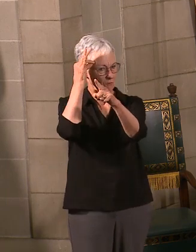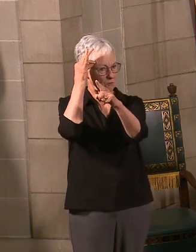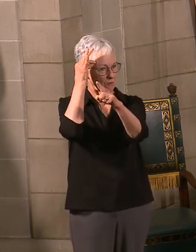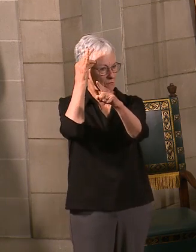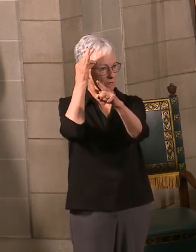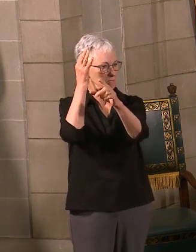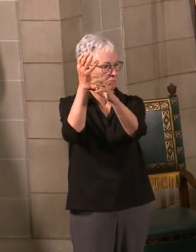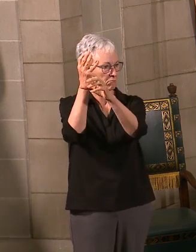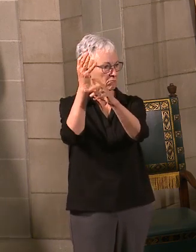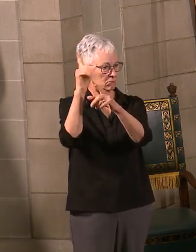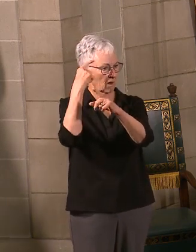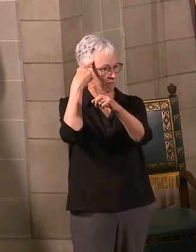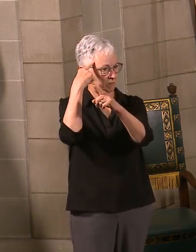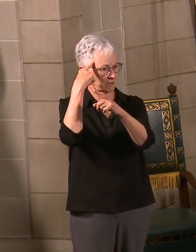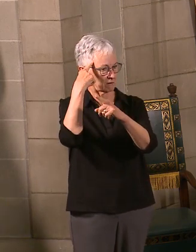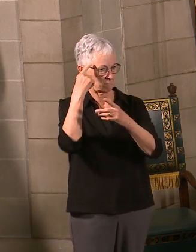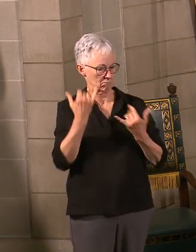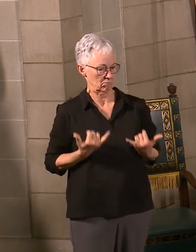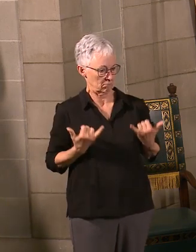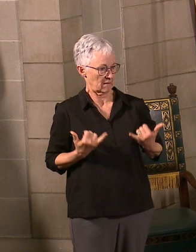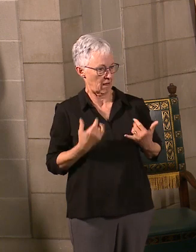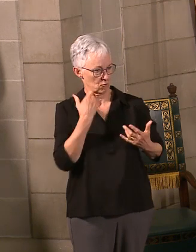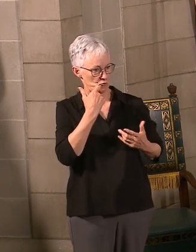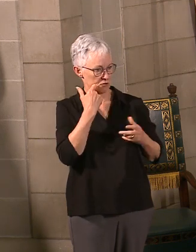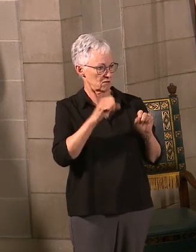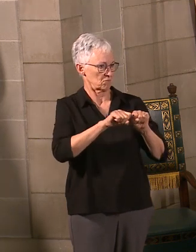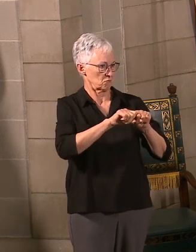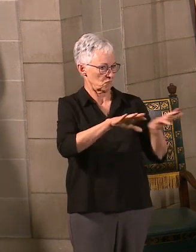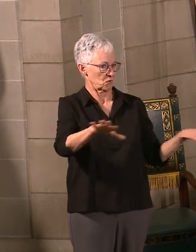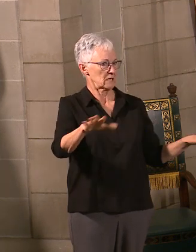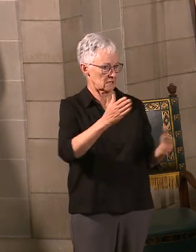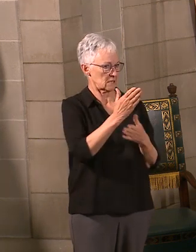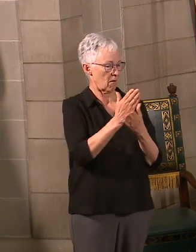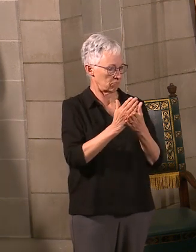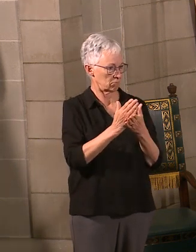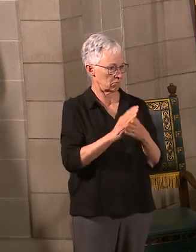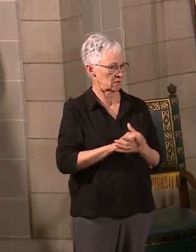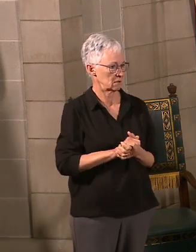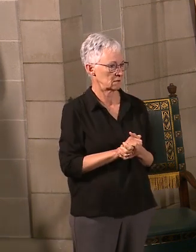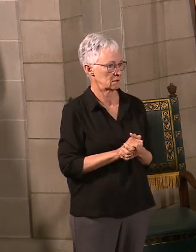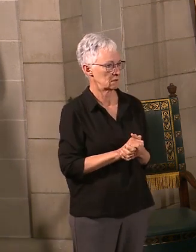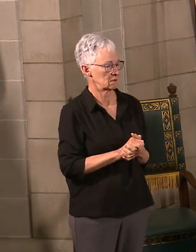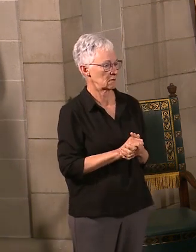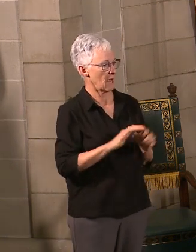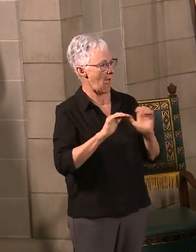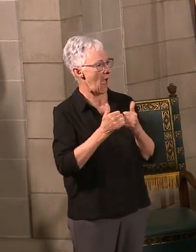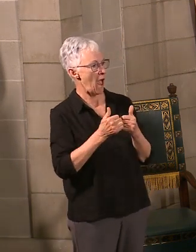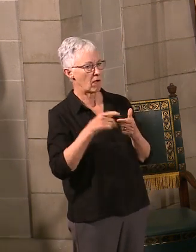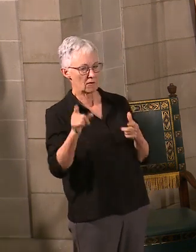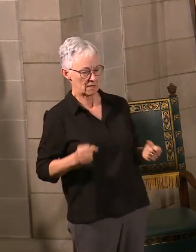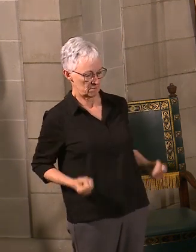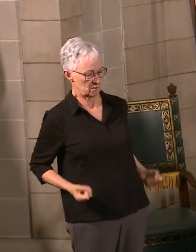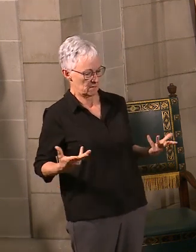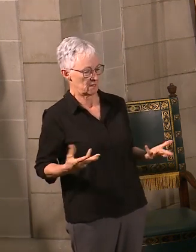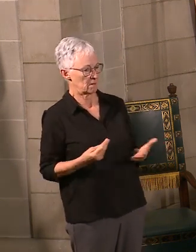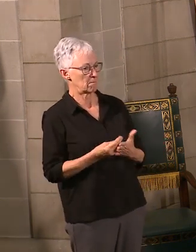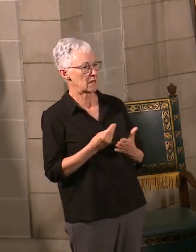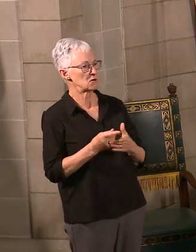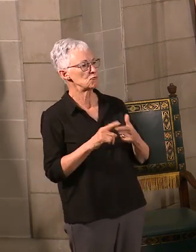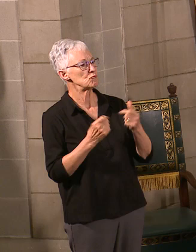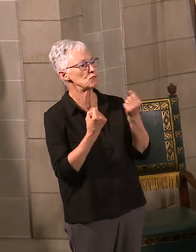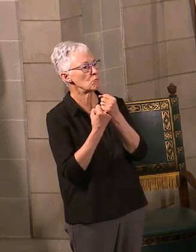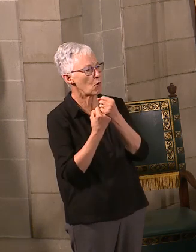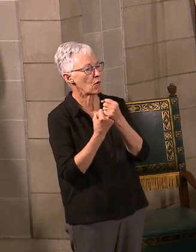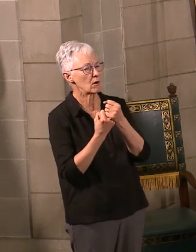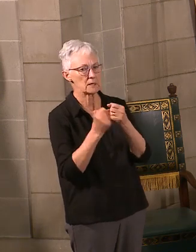question was, what is the best way for people to spend their stimulus check to help Nebraska businesses? And I would say that you just continue to do what you're